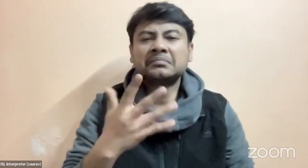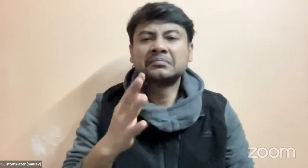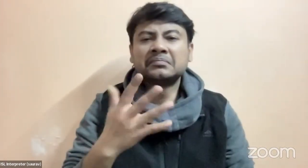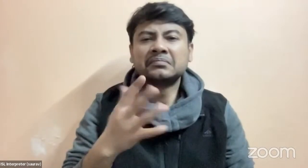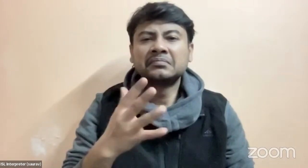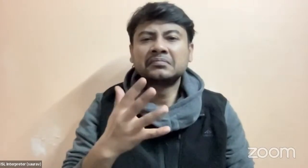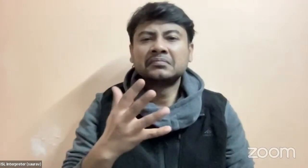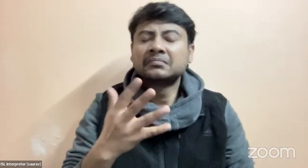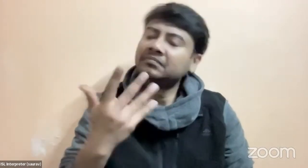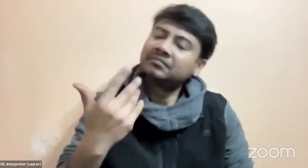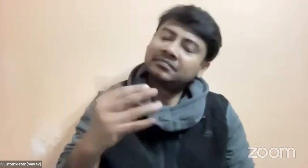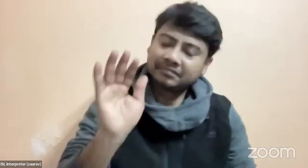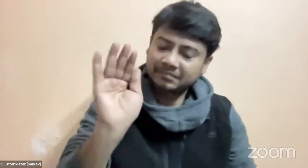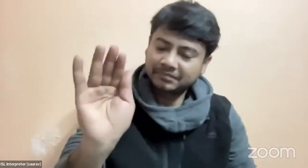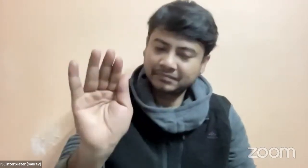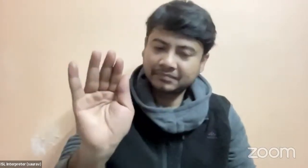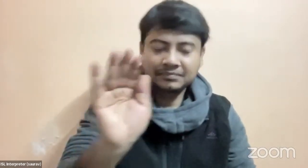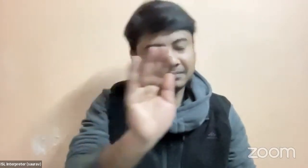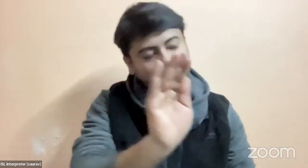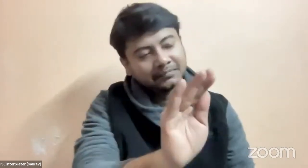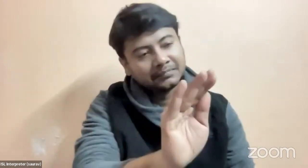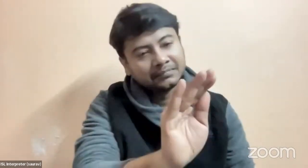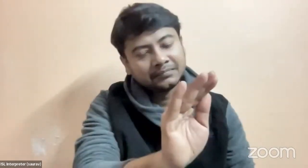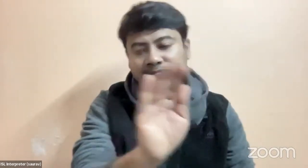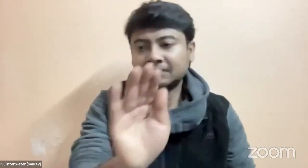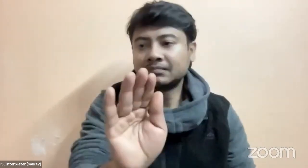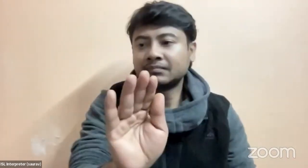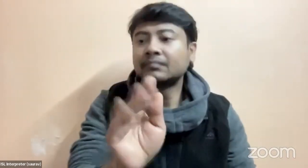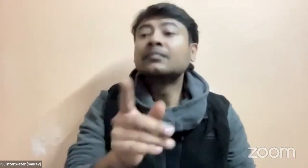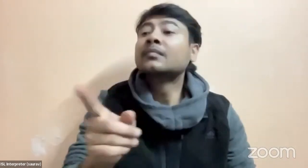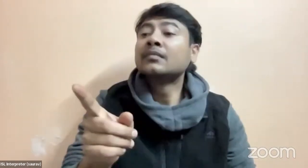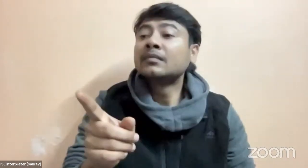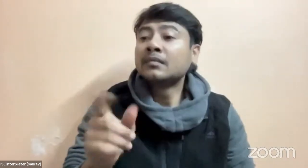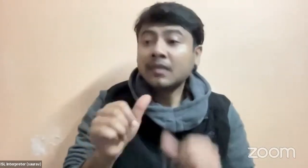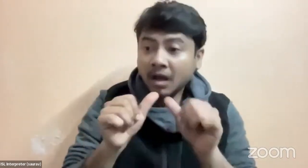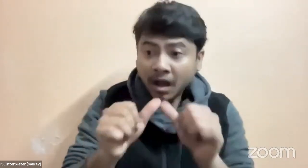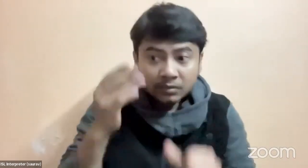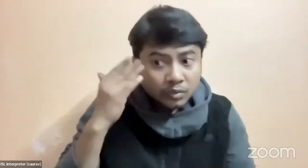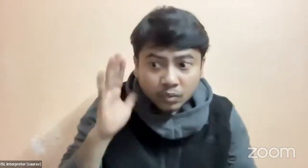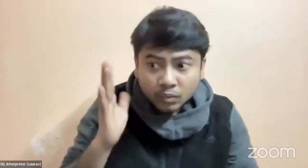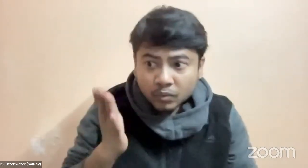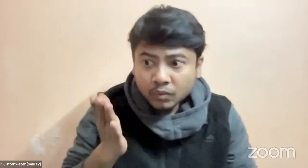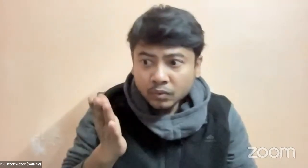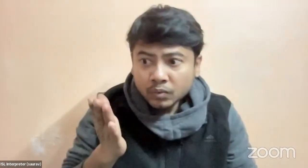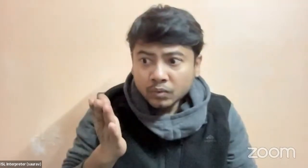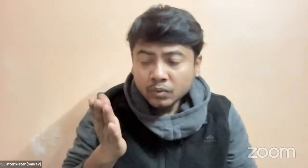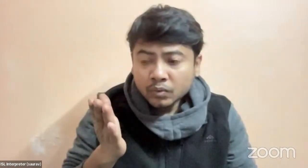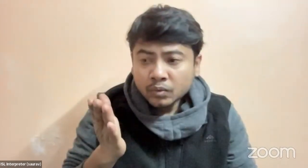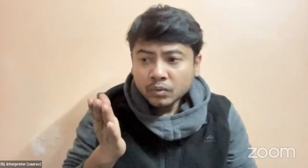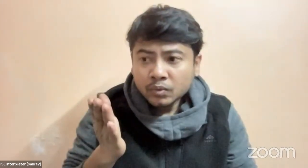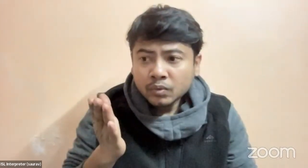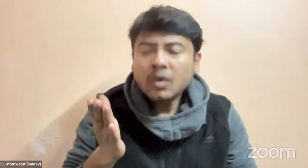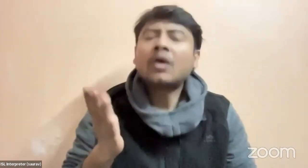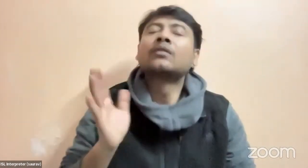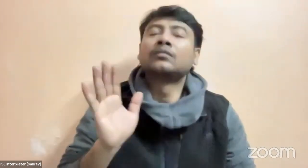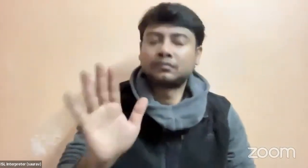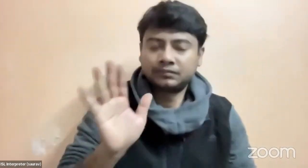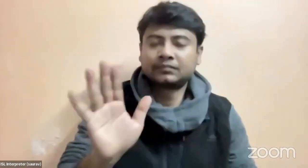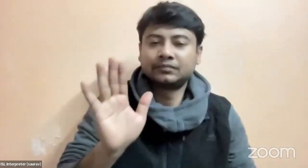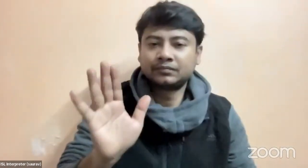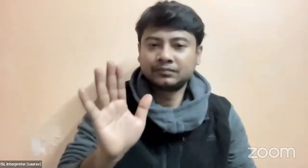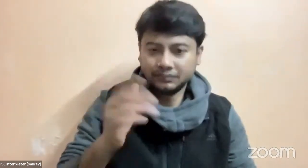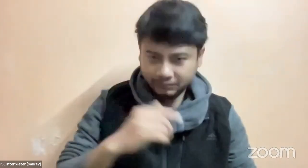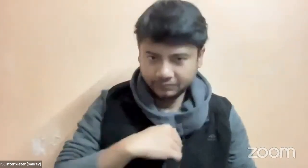initiative. He'll say, okay, you don't know the answer. Don't worry. He's that kind of examiner who will come